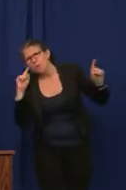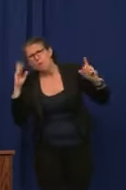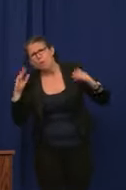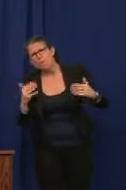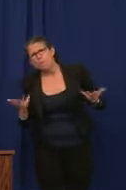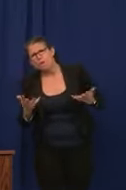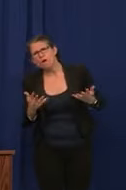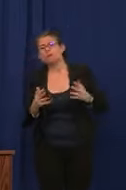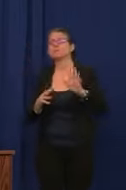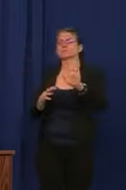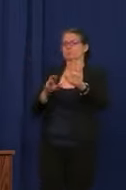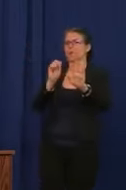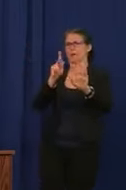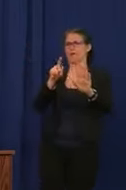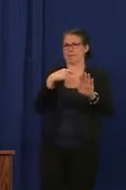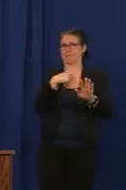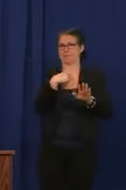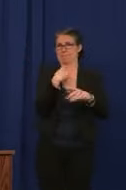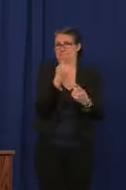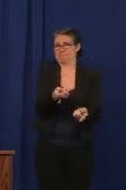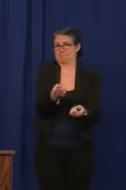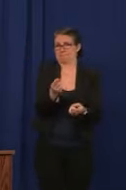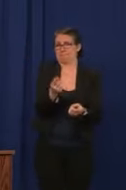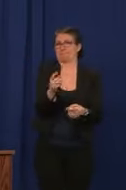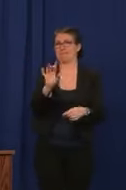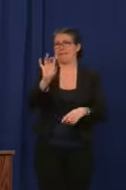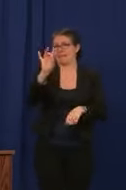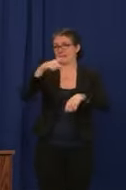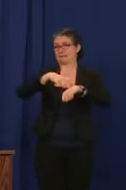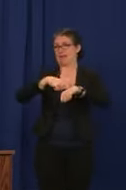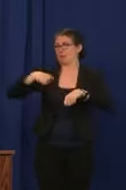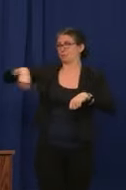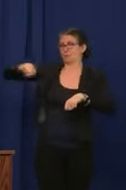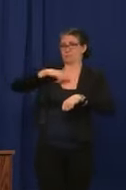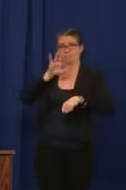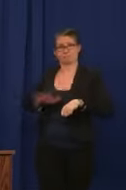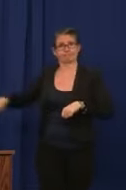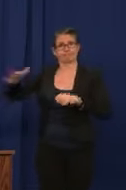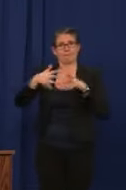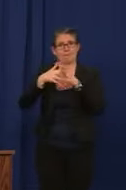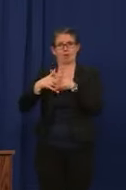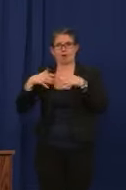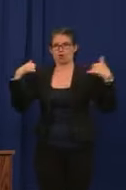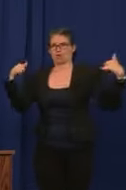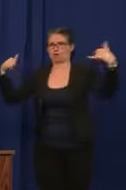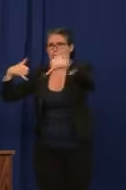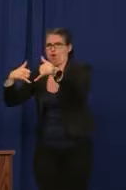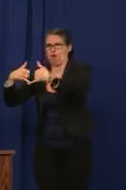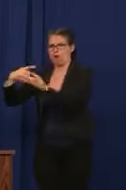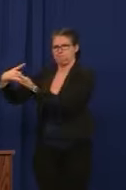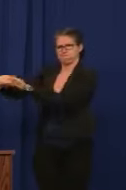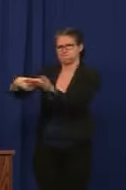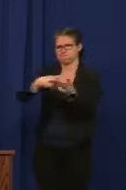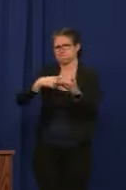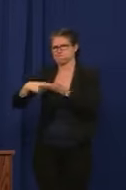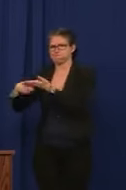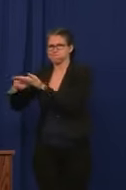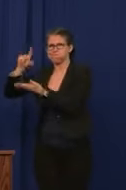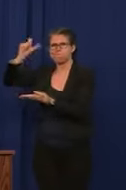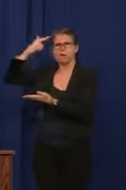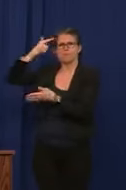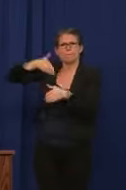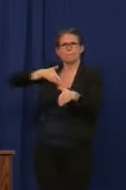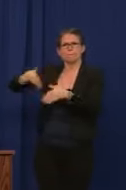the governors expressing the need to keep our people safe, the need to have cooperation from the federal